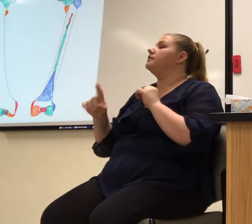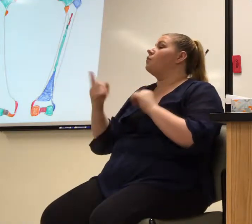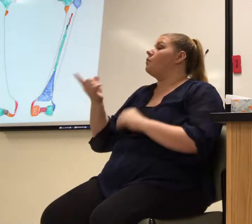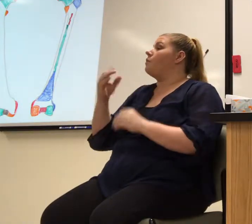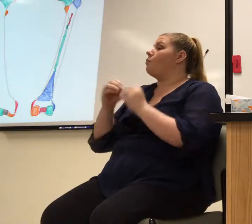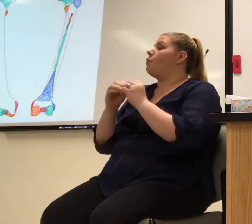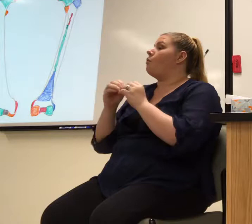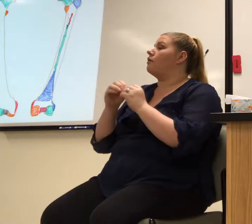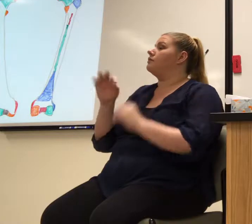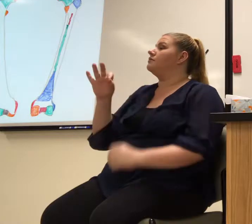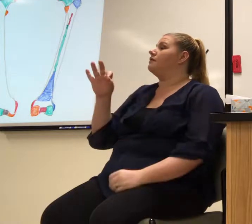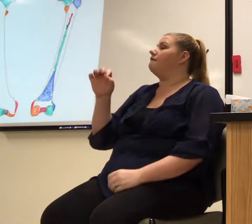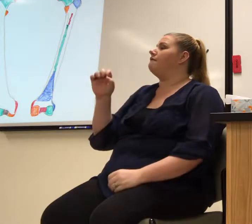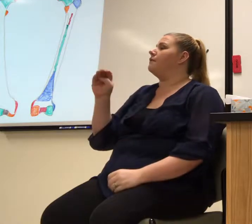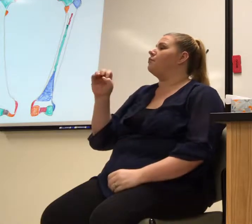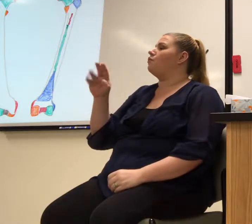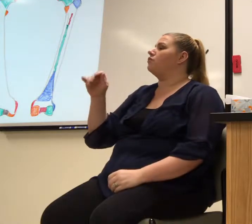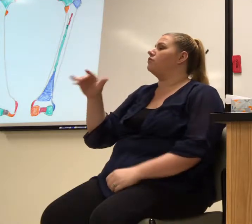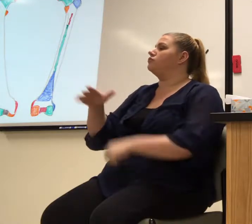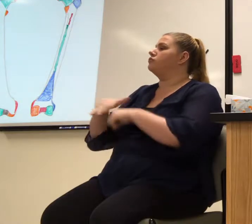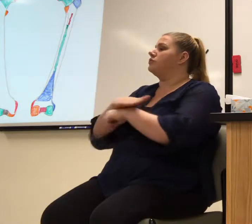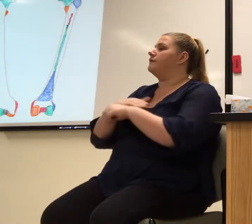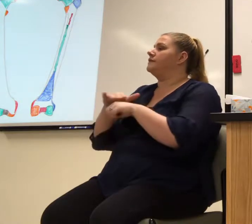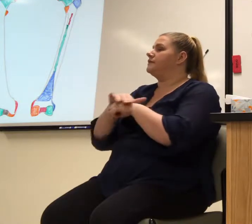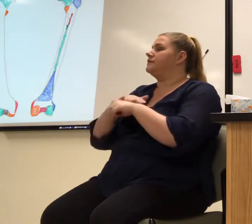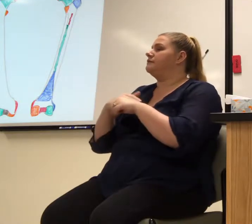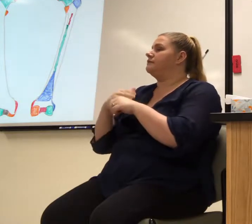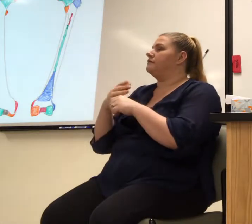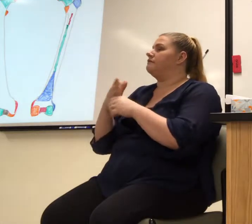called the adductor tubercle.